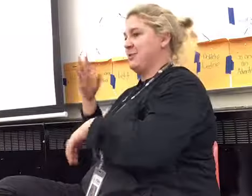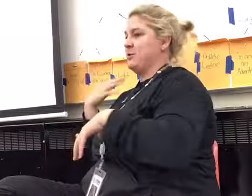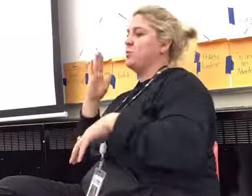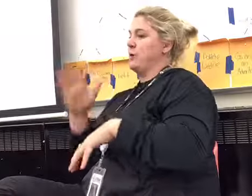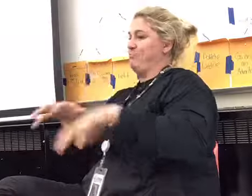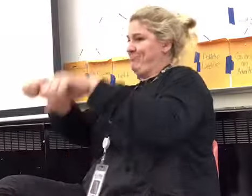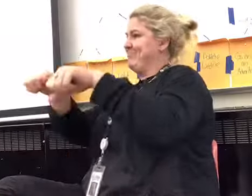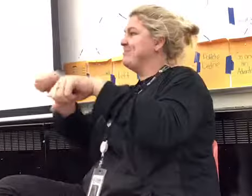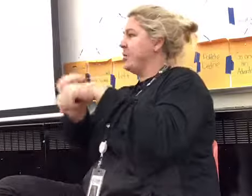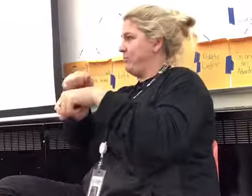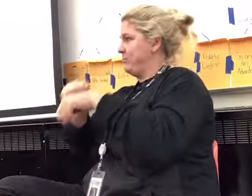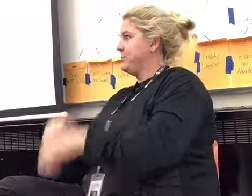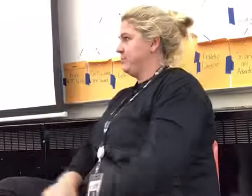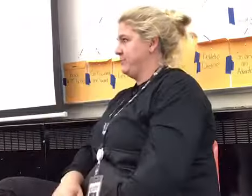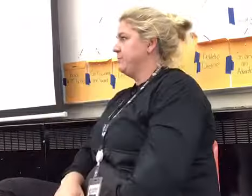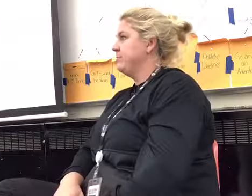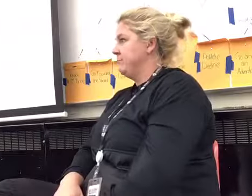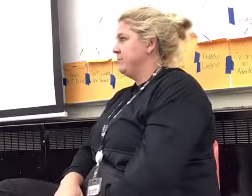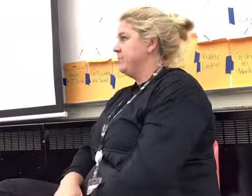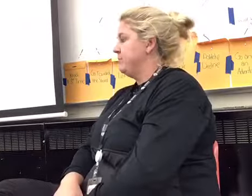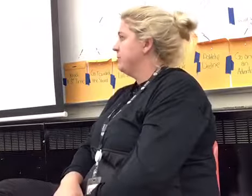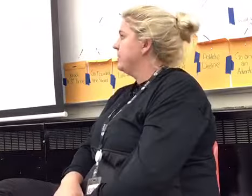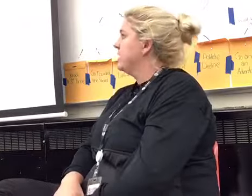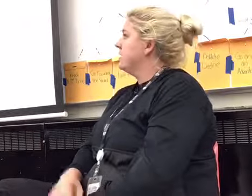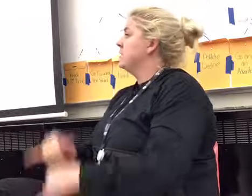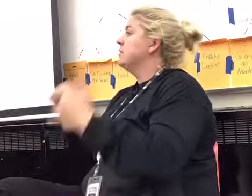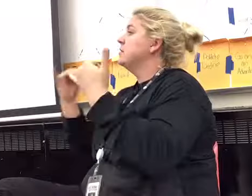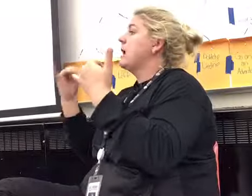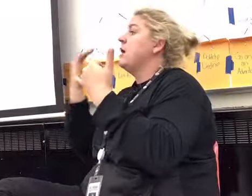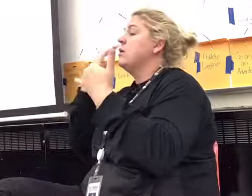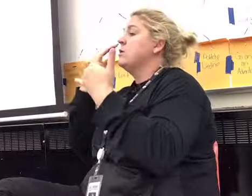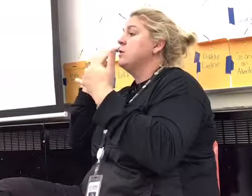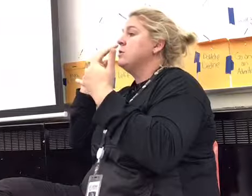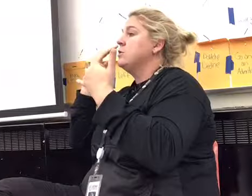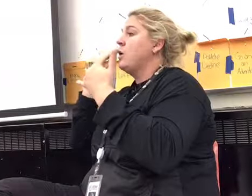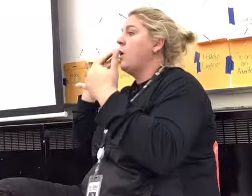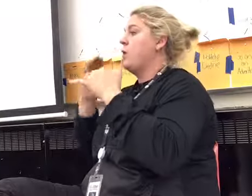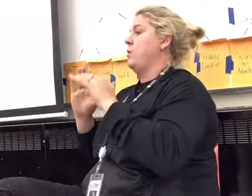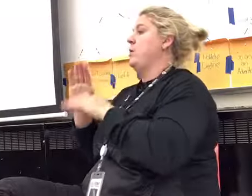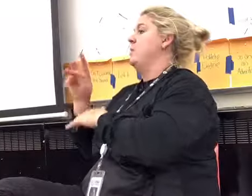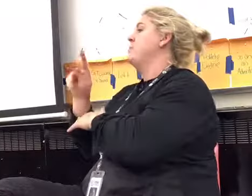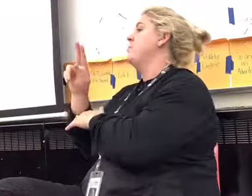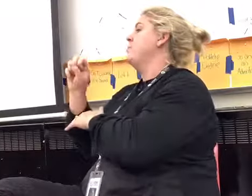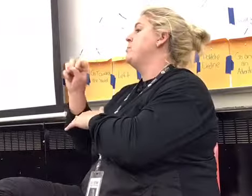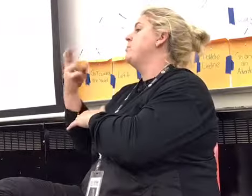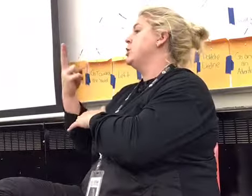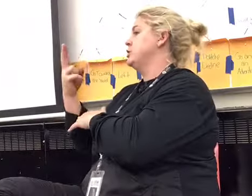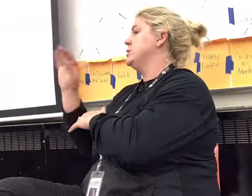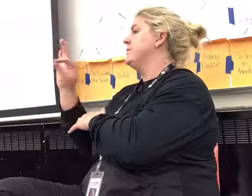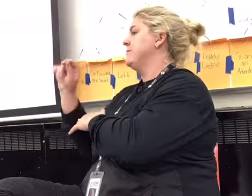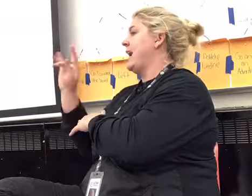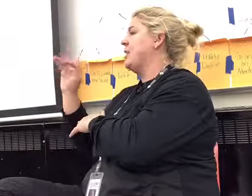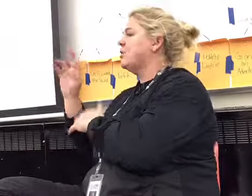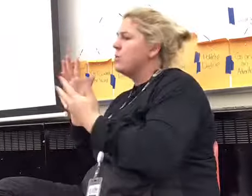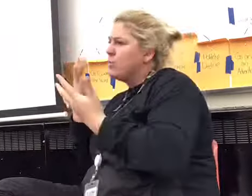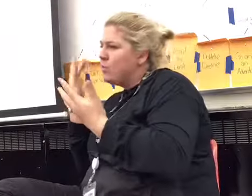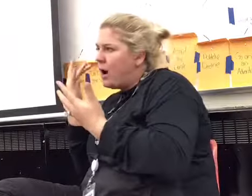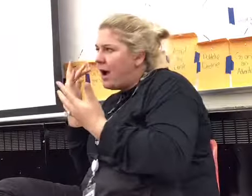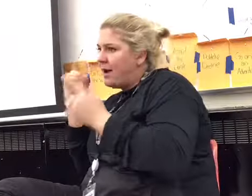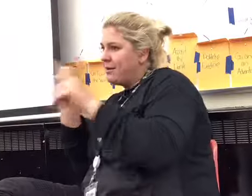instead. Now, you need to know what the major push factors were. Why would somebody want to come to the United States? If